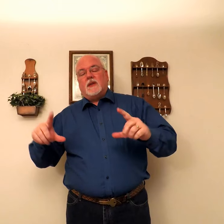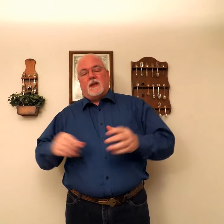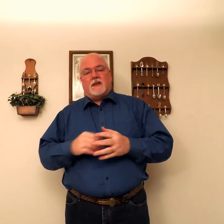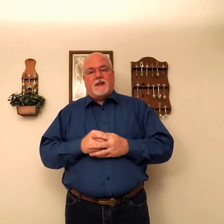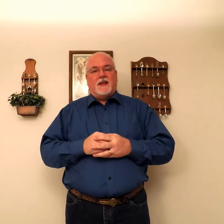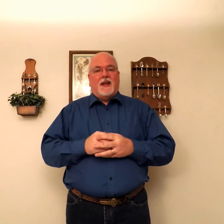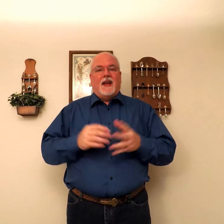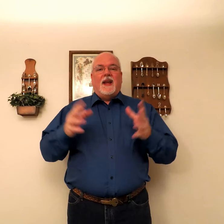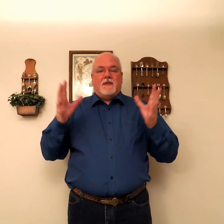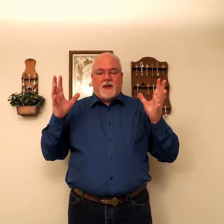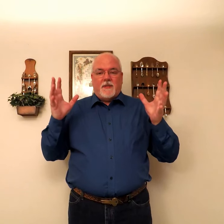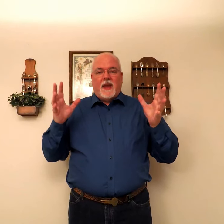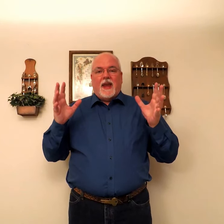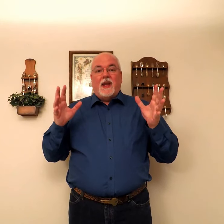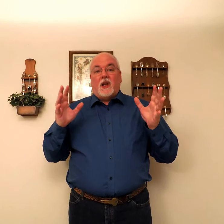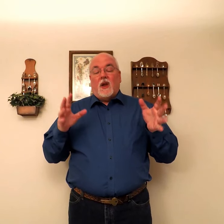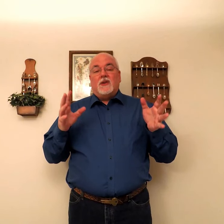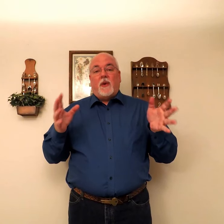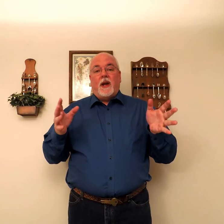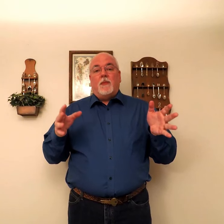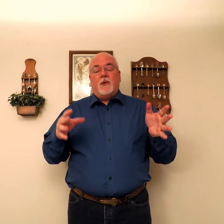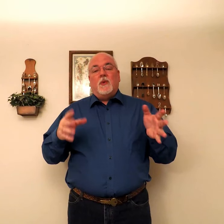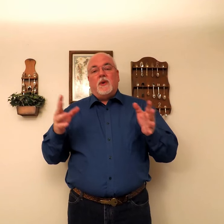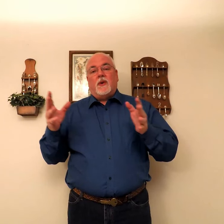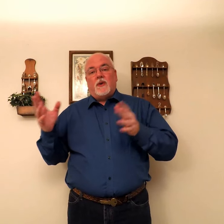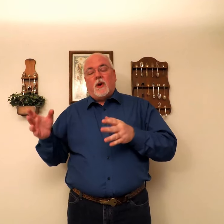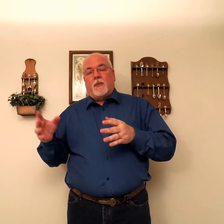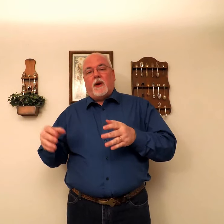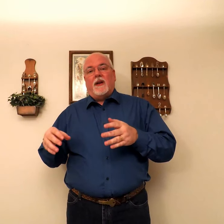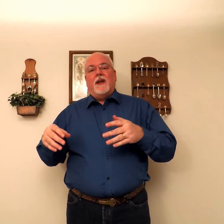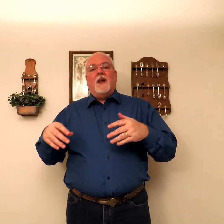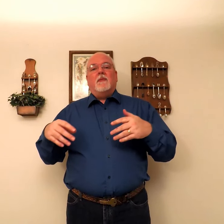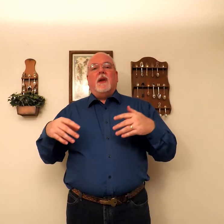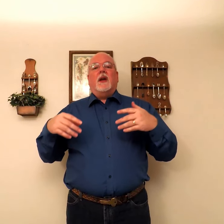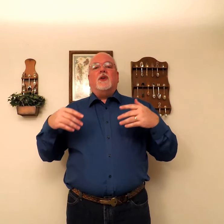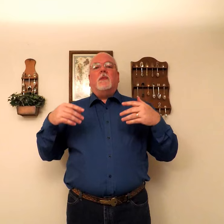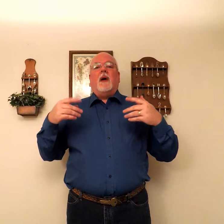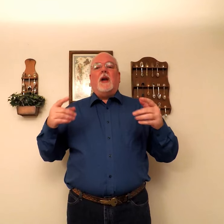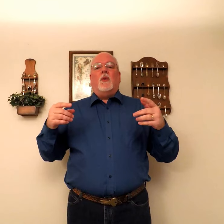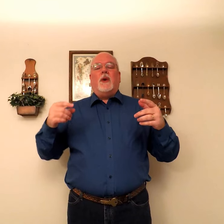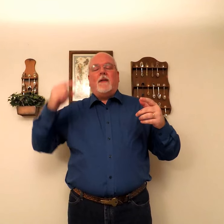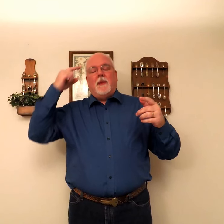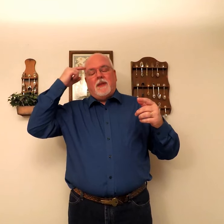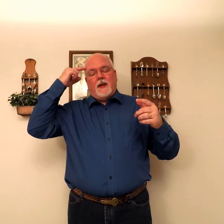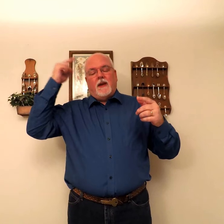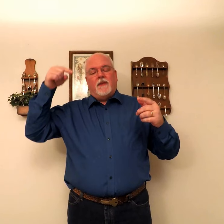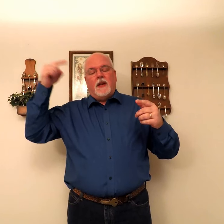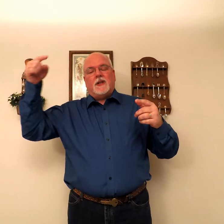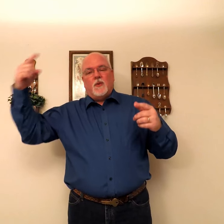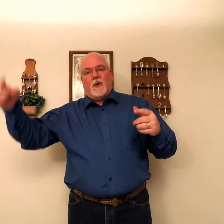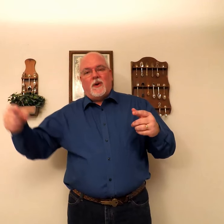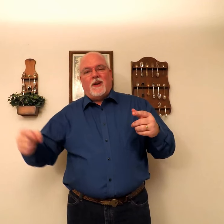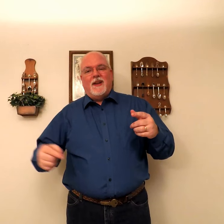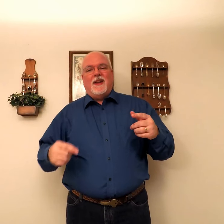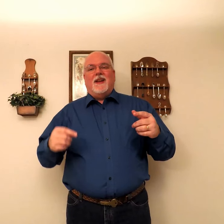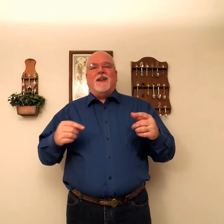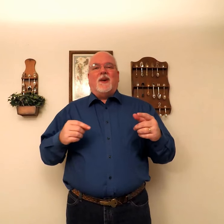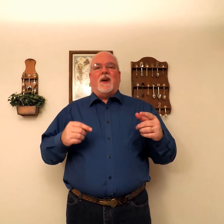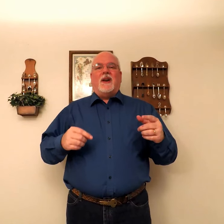sentences. It'll also help you. When you're interpreting. Because your mind won't have to be thinking of the next word. All right.